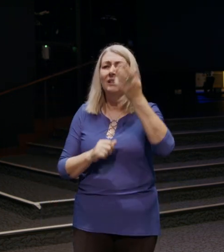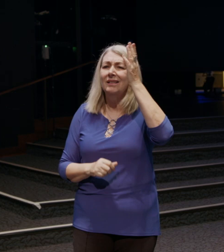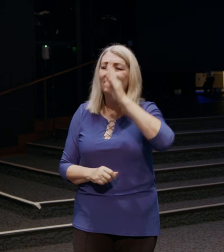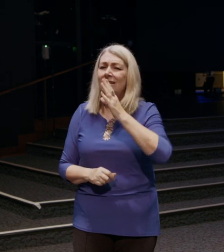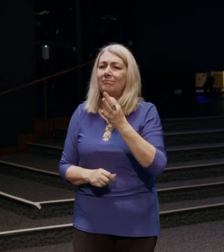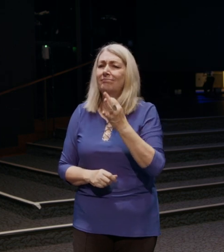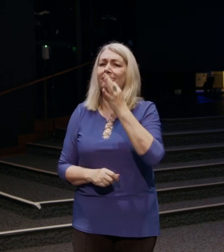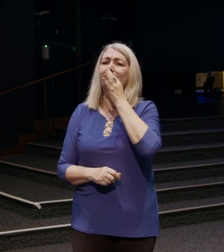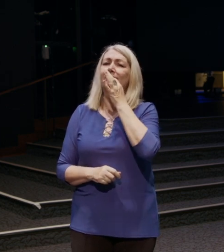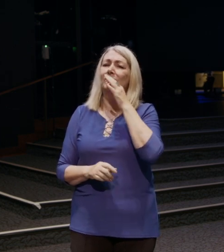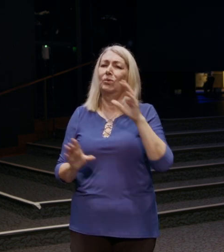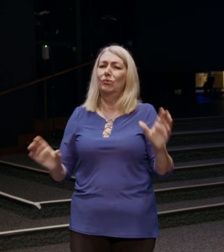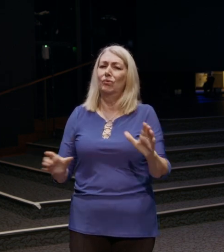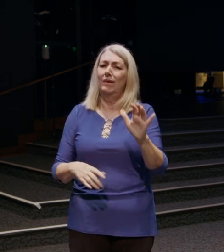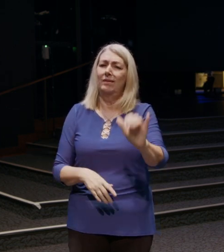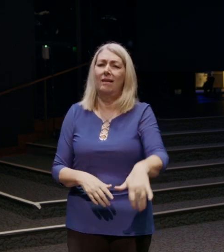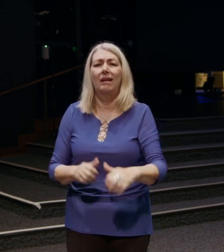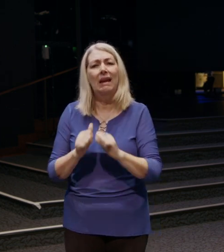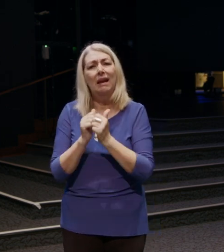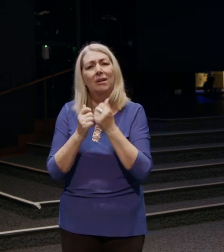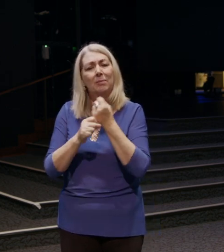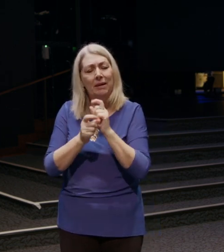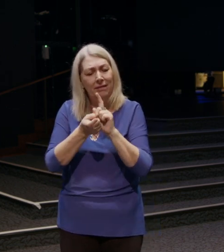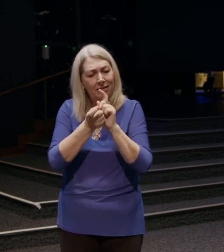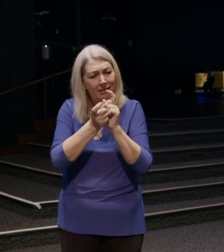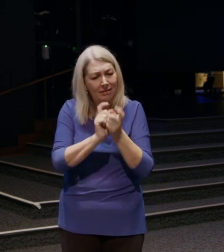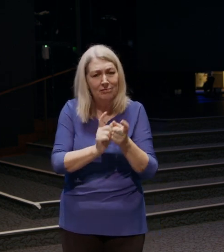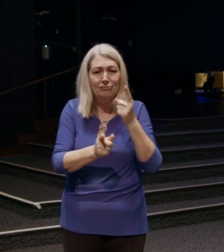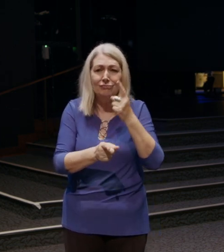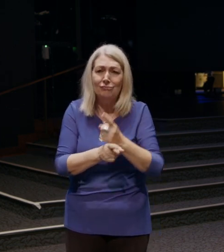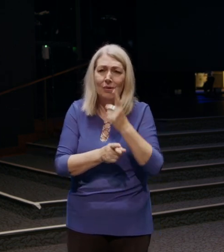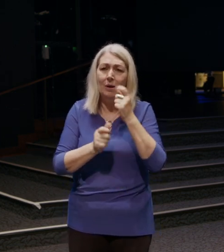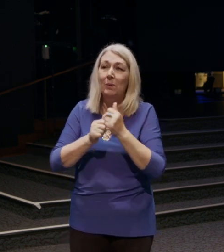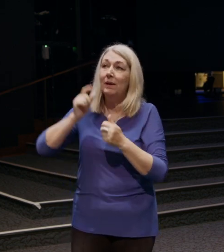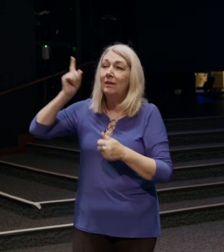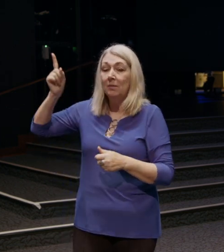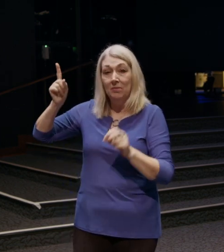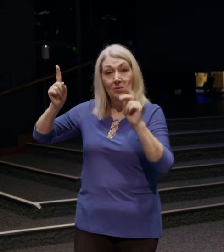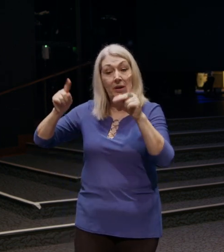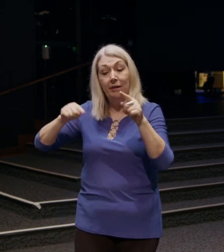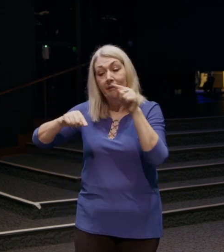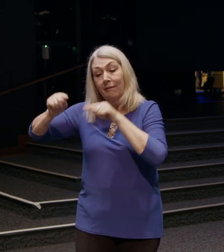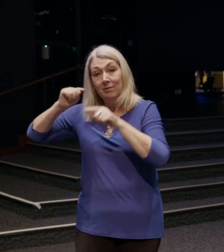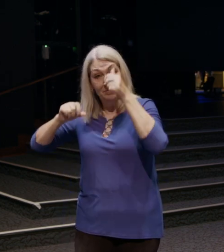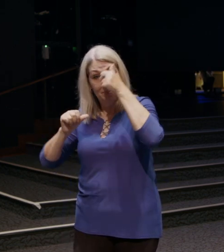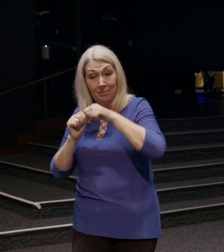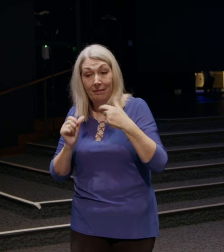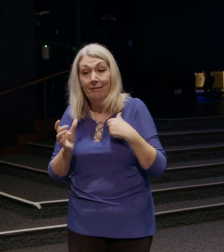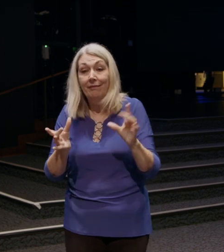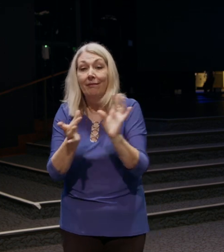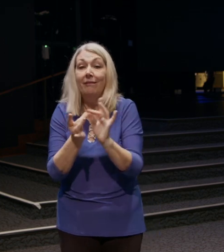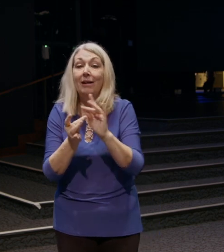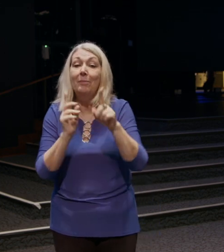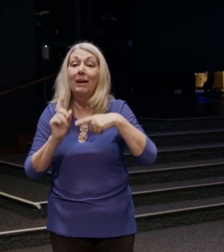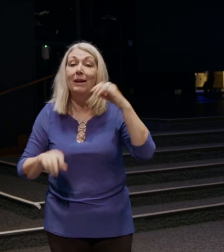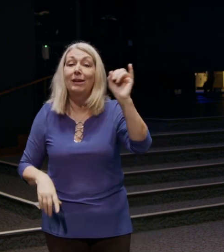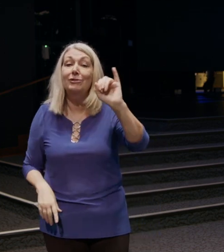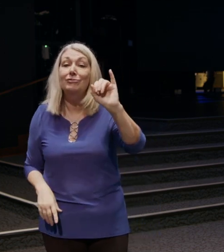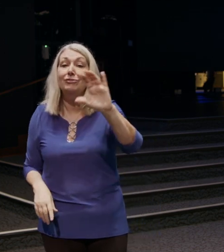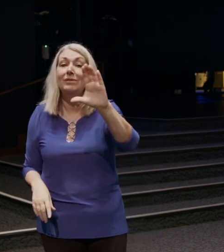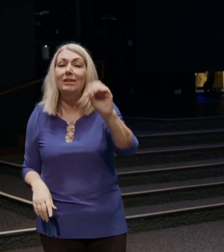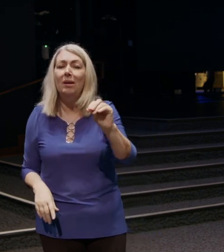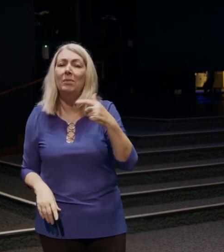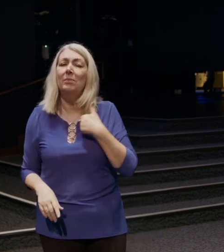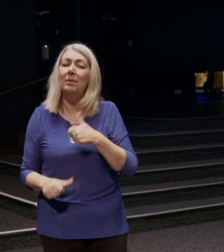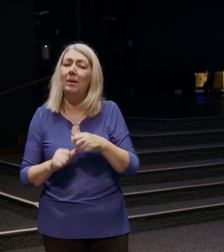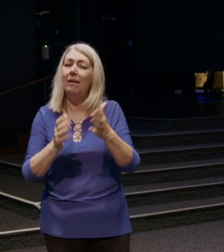right with Him? Well, let's go back to the insurance company. Let's ask a question. Was